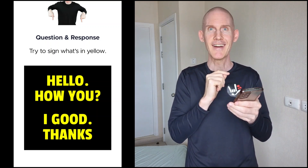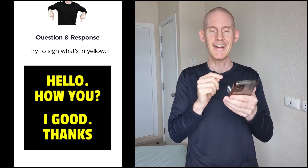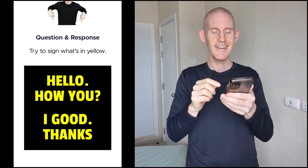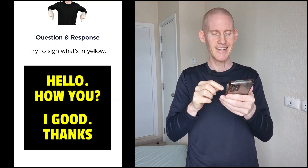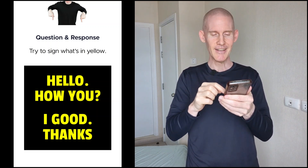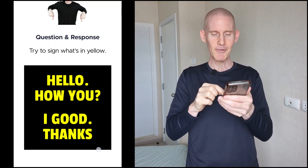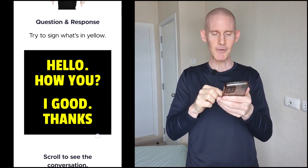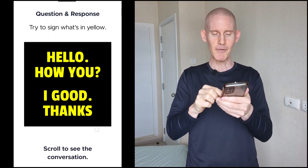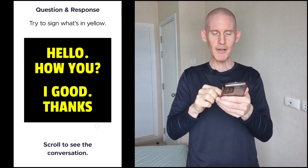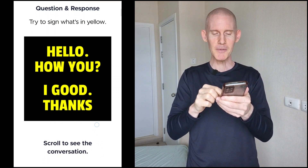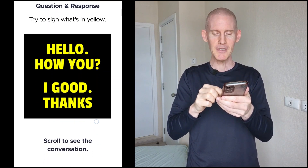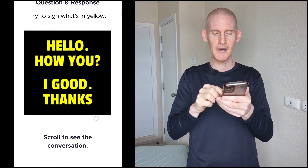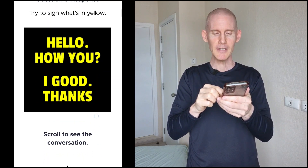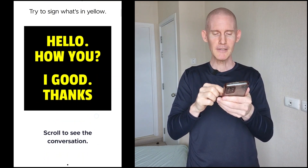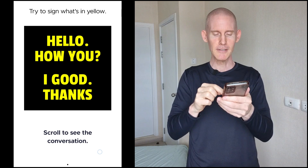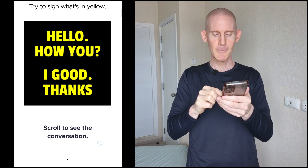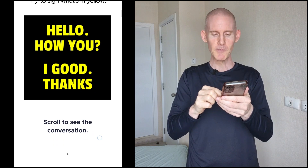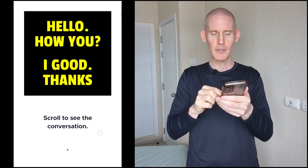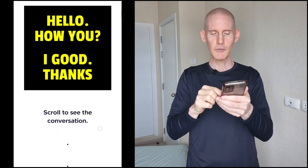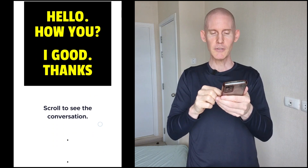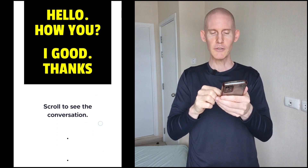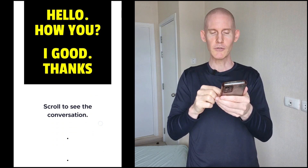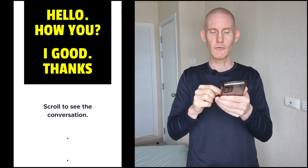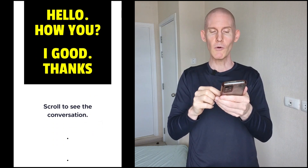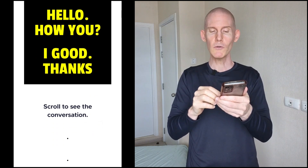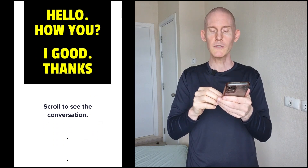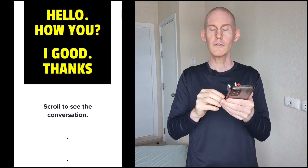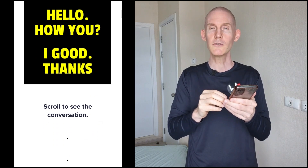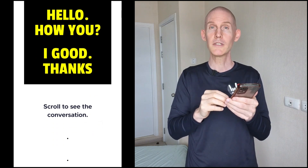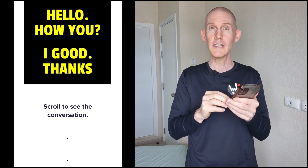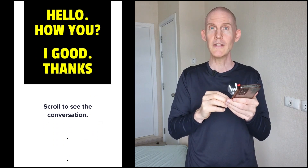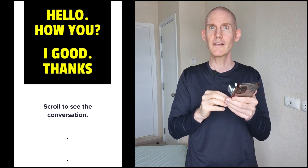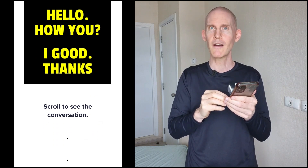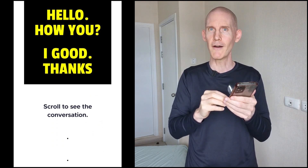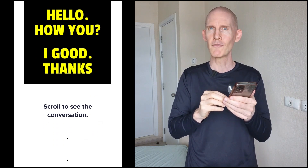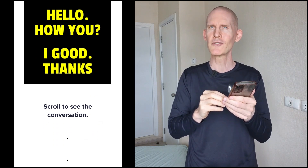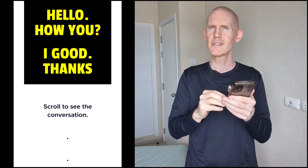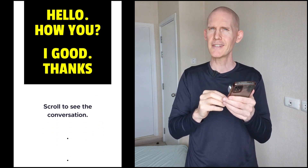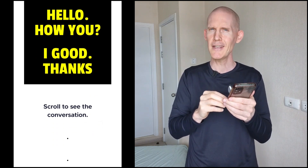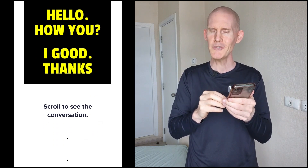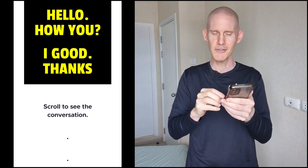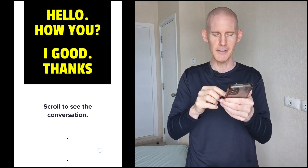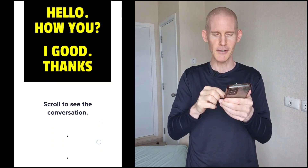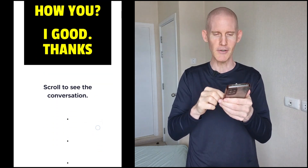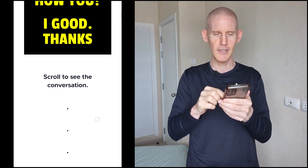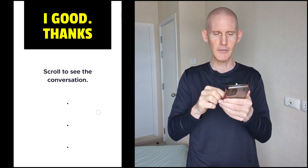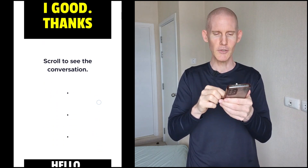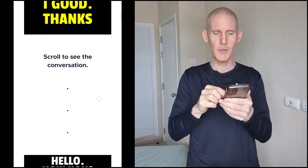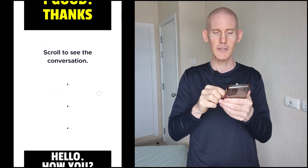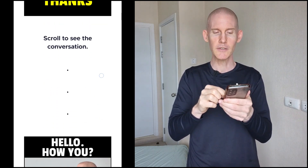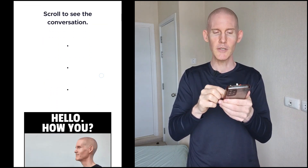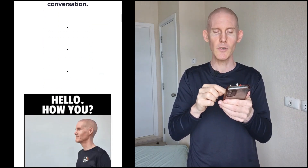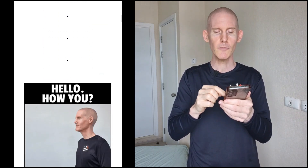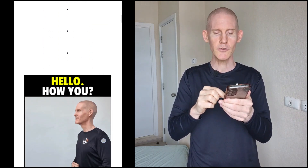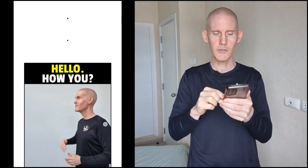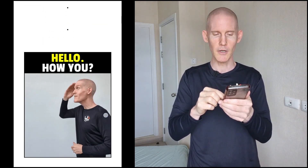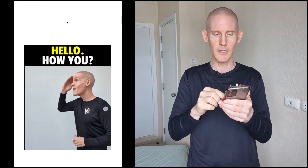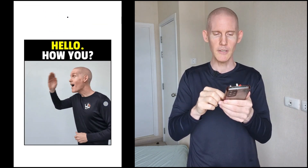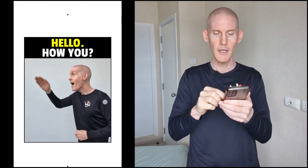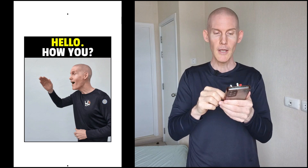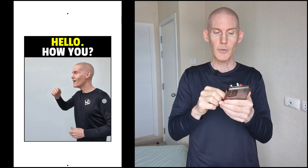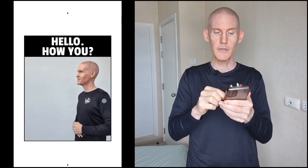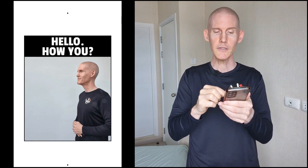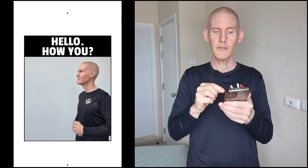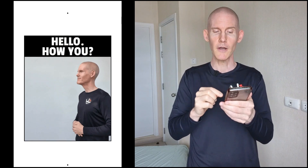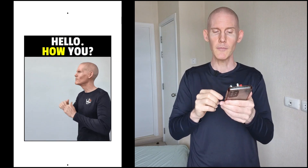forward? We're following the dots. So it says scroll to see the conversation. All right, so we can see what I was